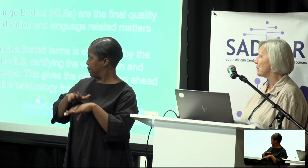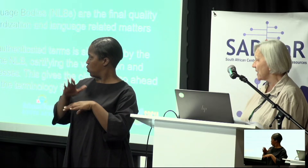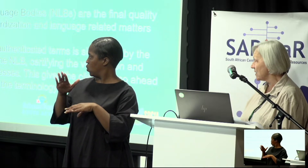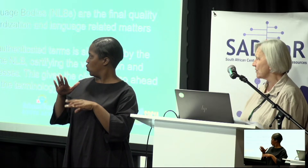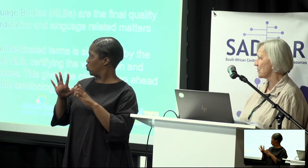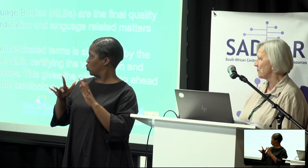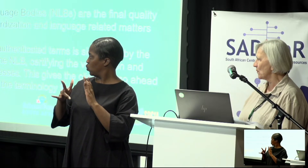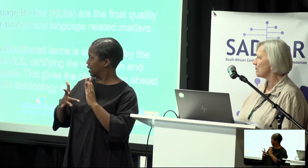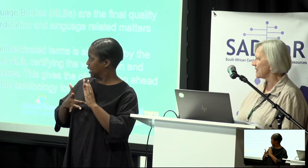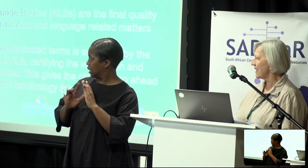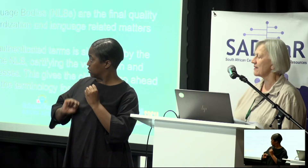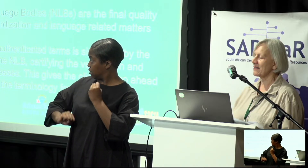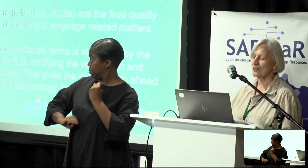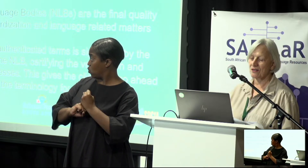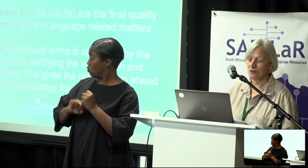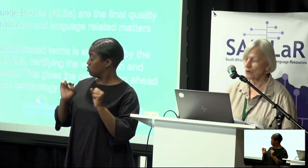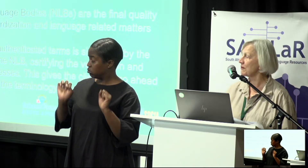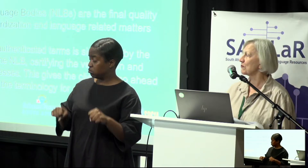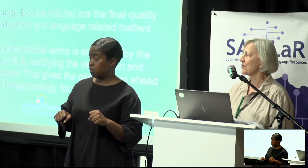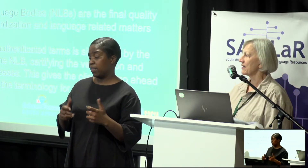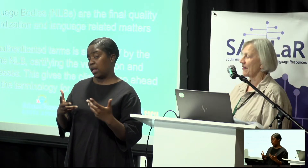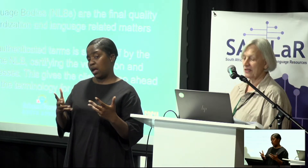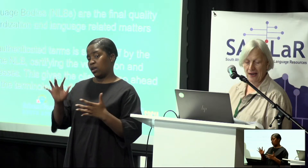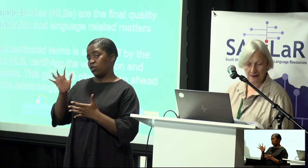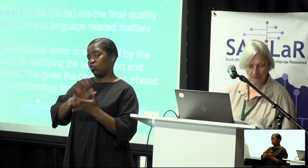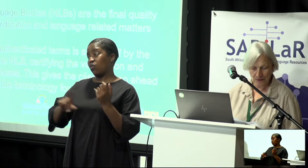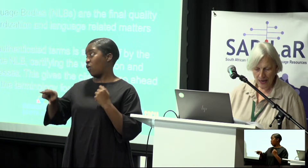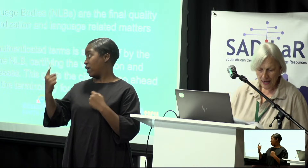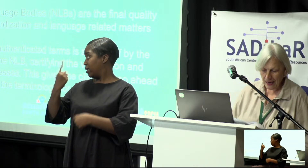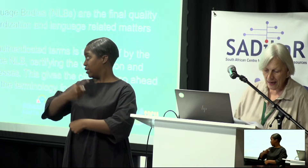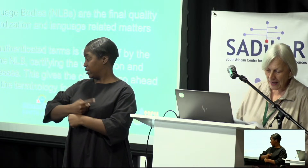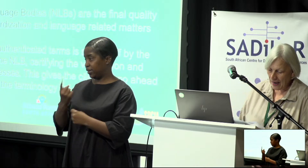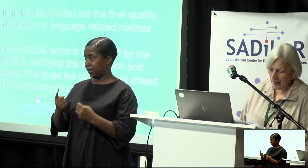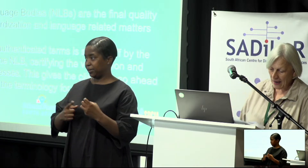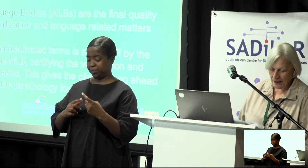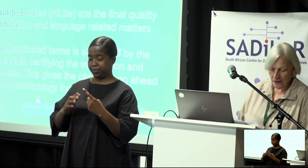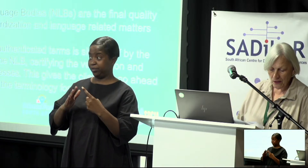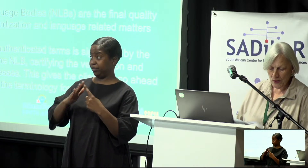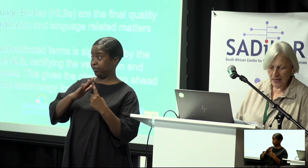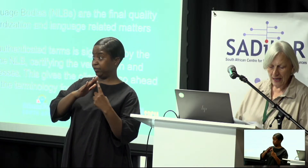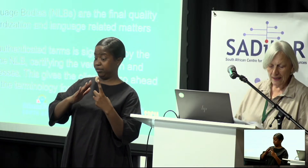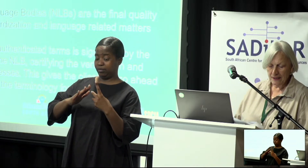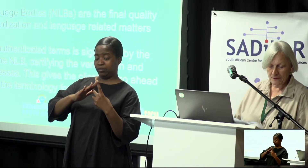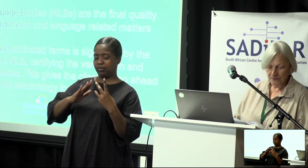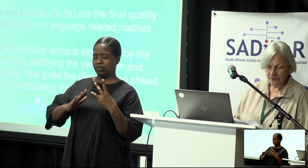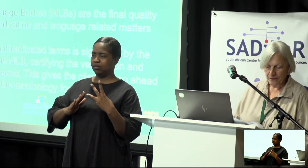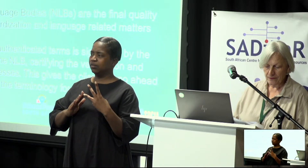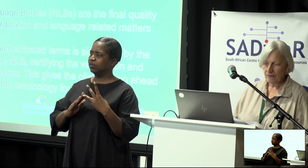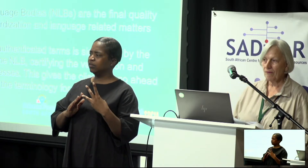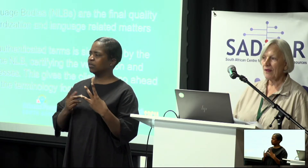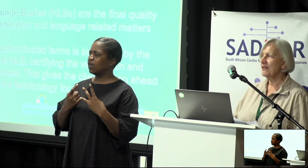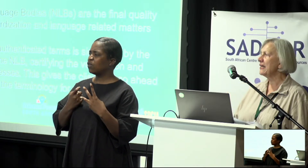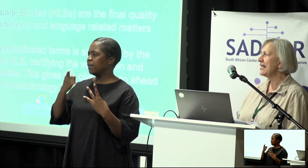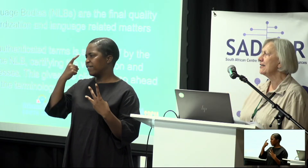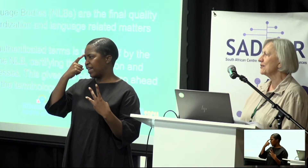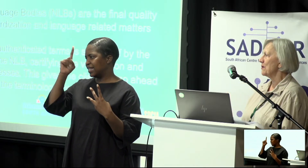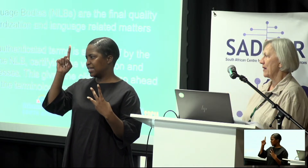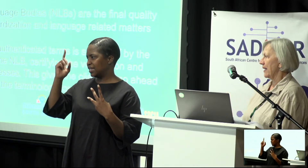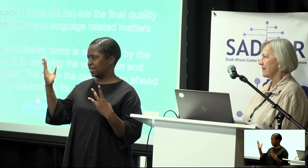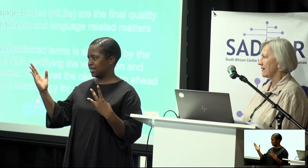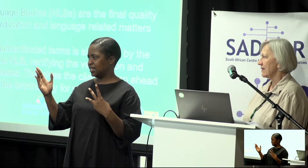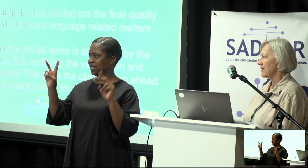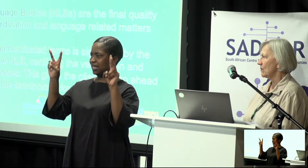and computational support, but that's a story for another day. Then we had the